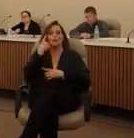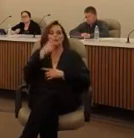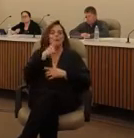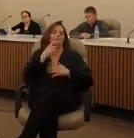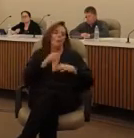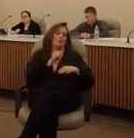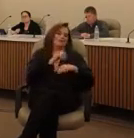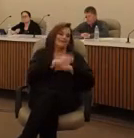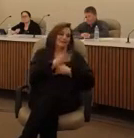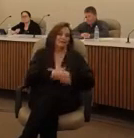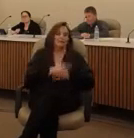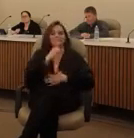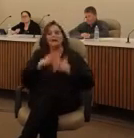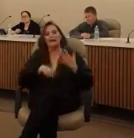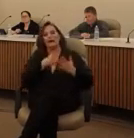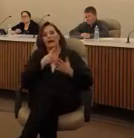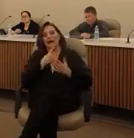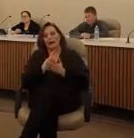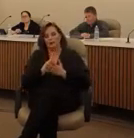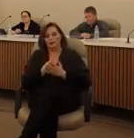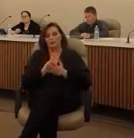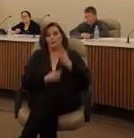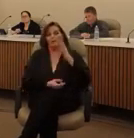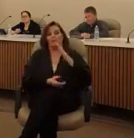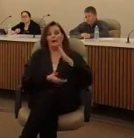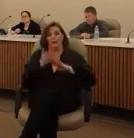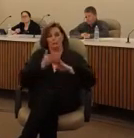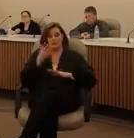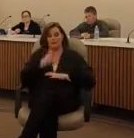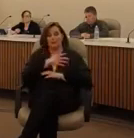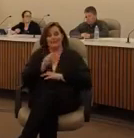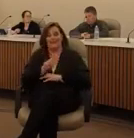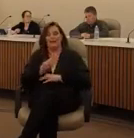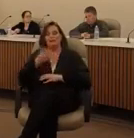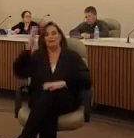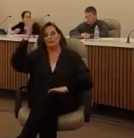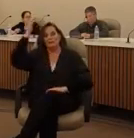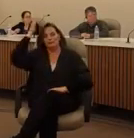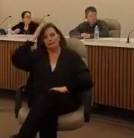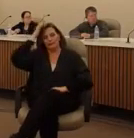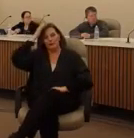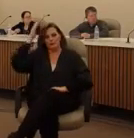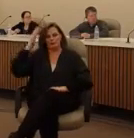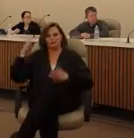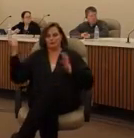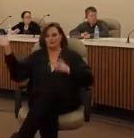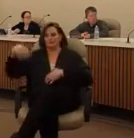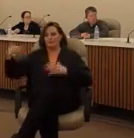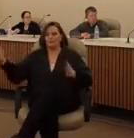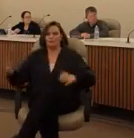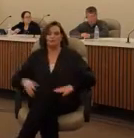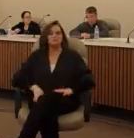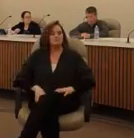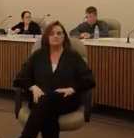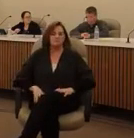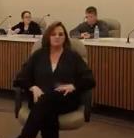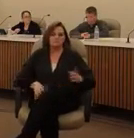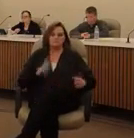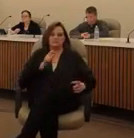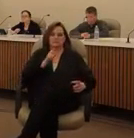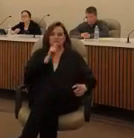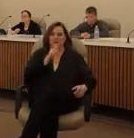of operation, and dumpster and garbage pickup. I'm not in favor of 6 a.m. to 2